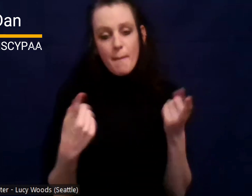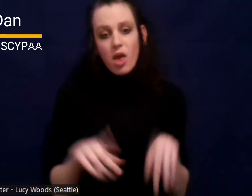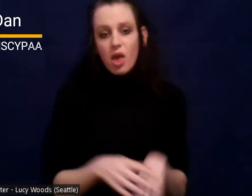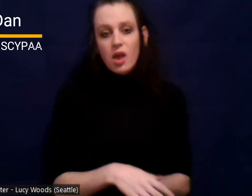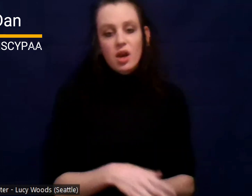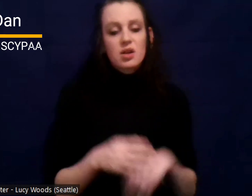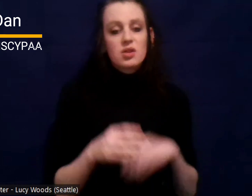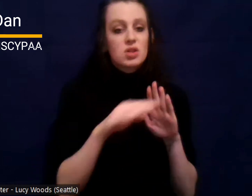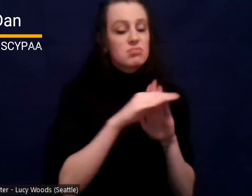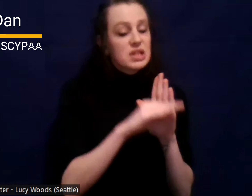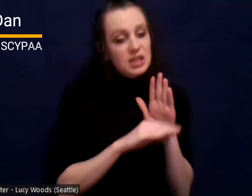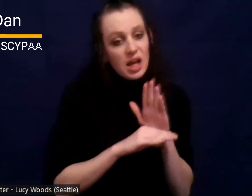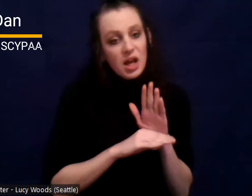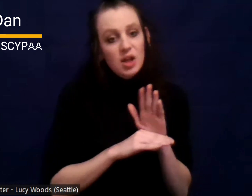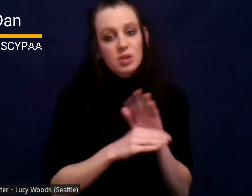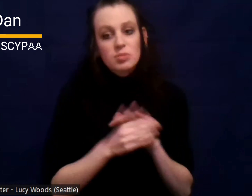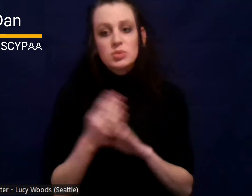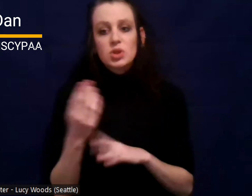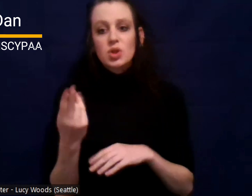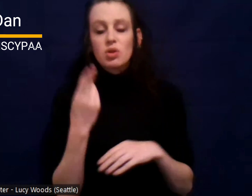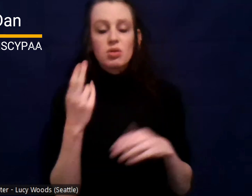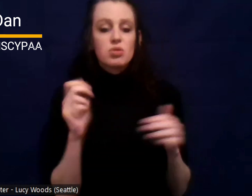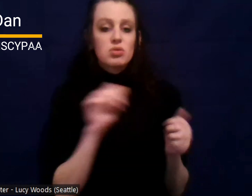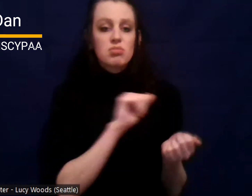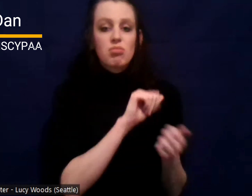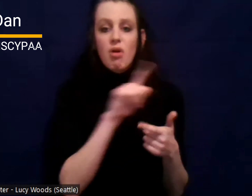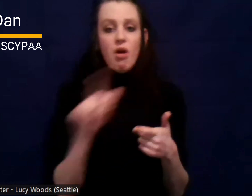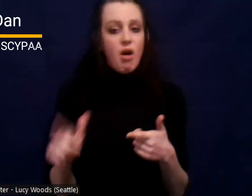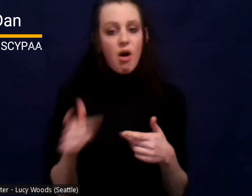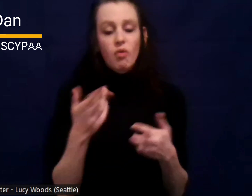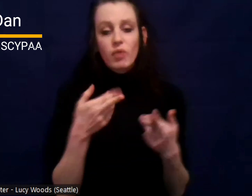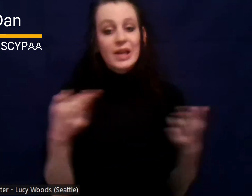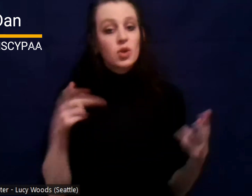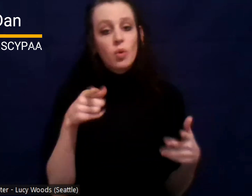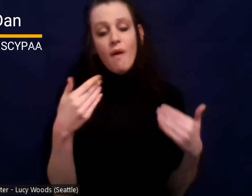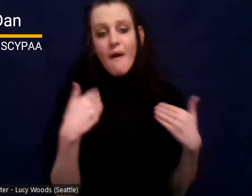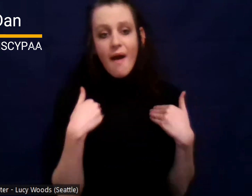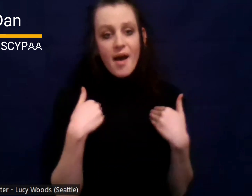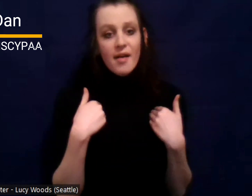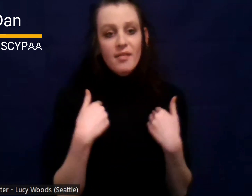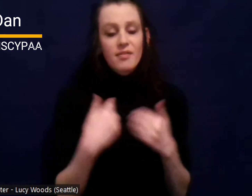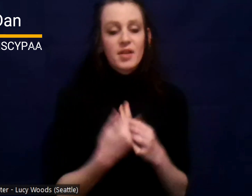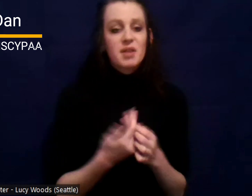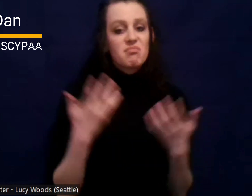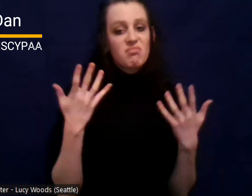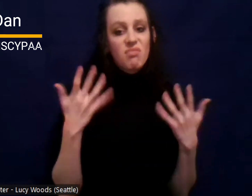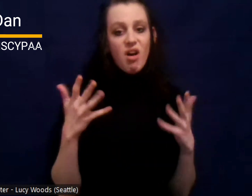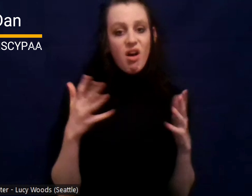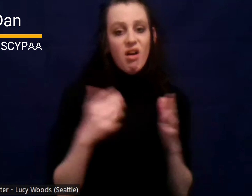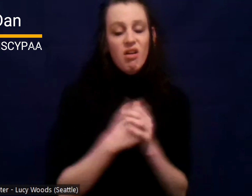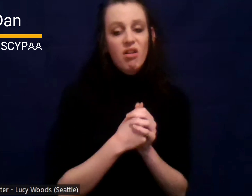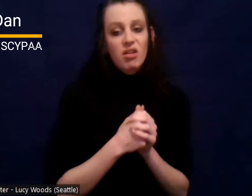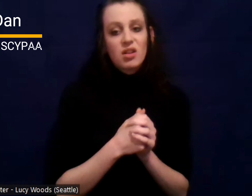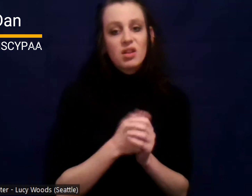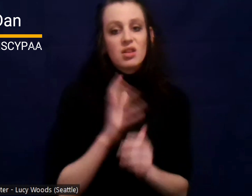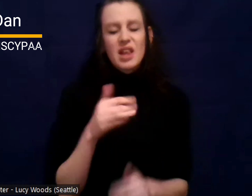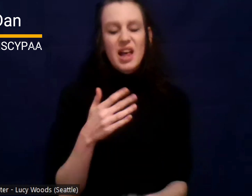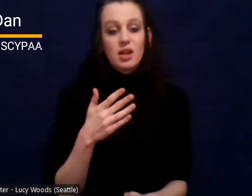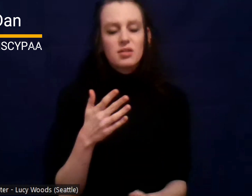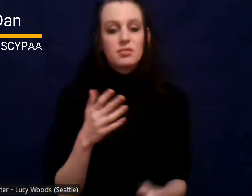and utilizing all the resources that I've been given as a result of staying sober. That's basically all I got on that